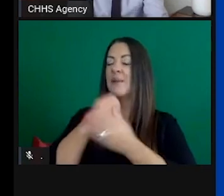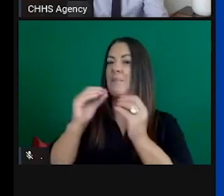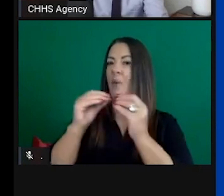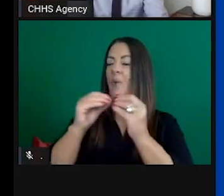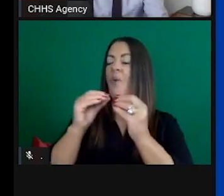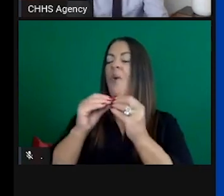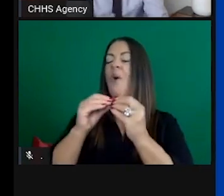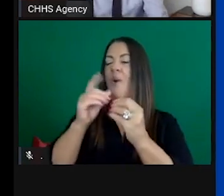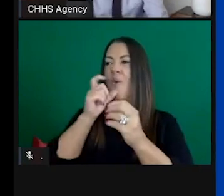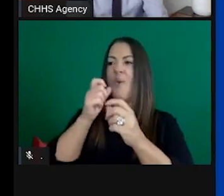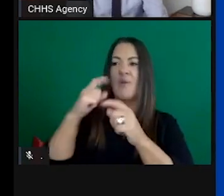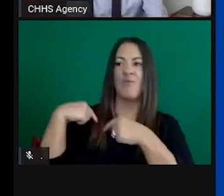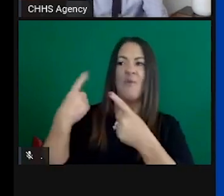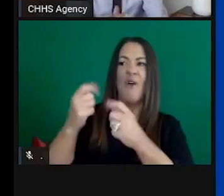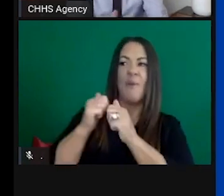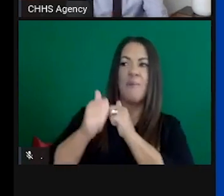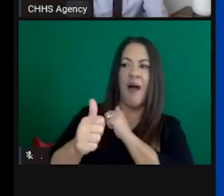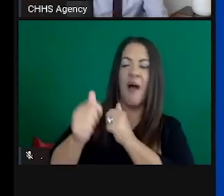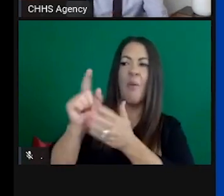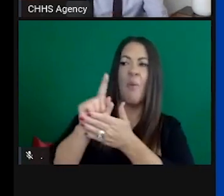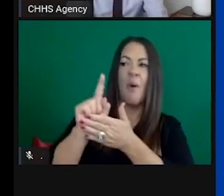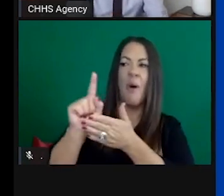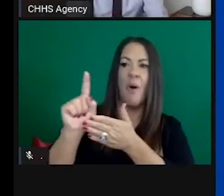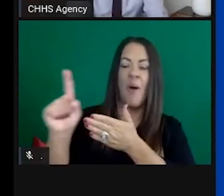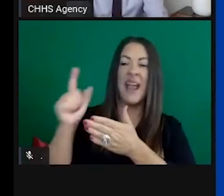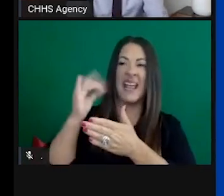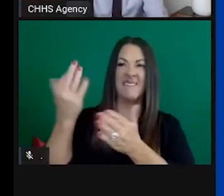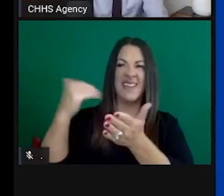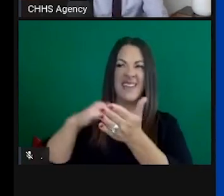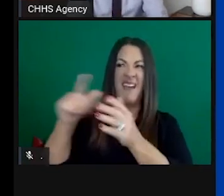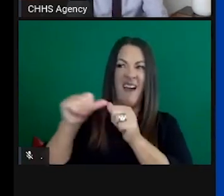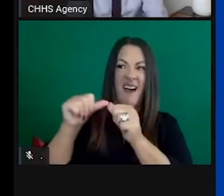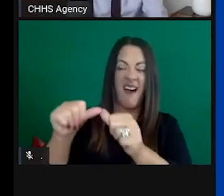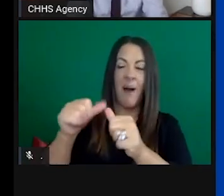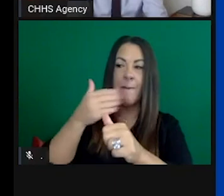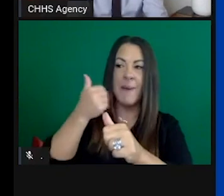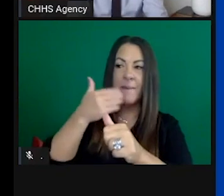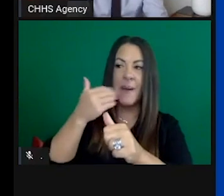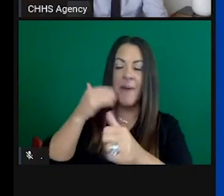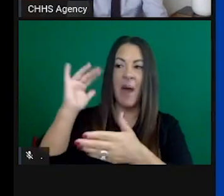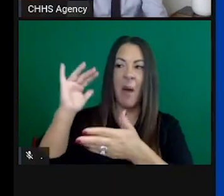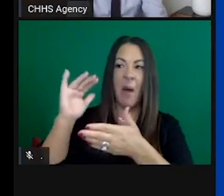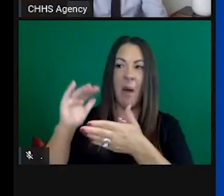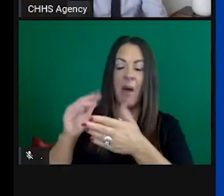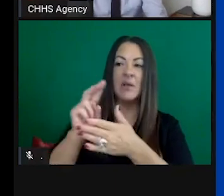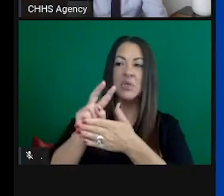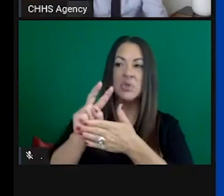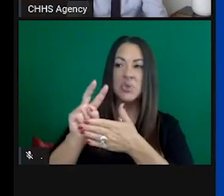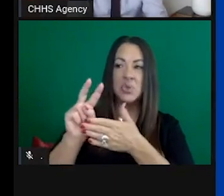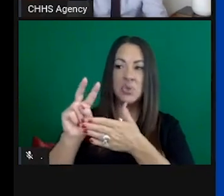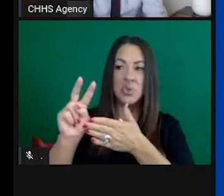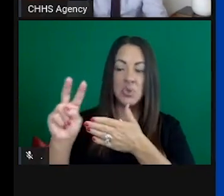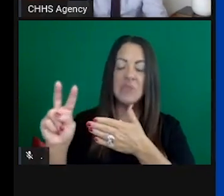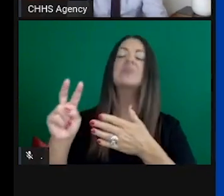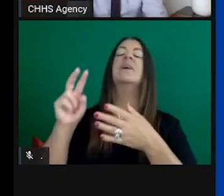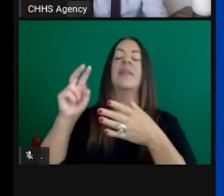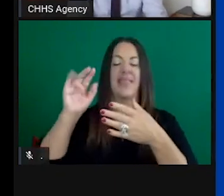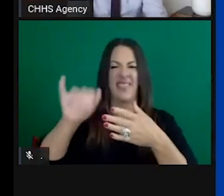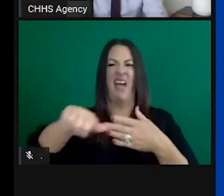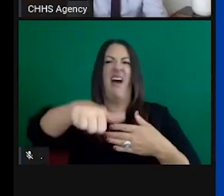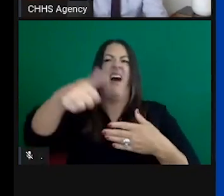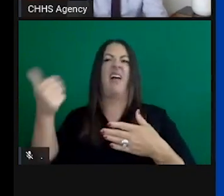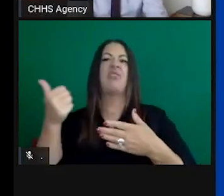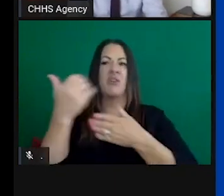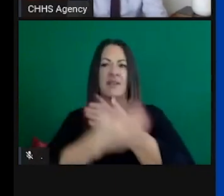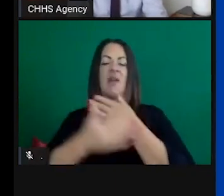for 1 week. So if those trends hold and they continue to see stable and reduced transmission, both in their case rate numbers